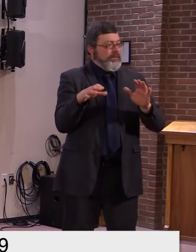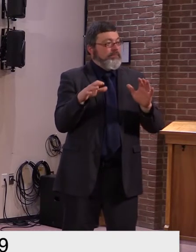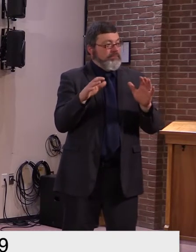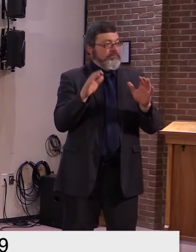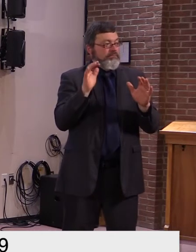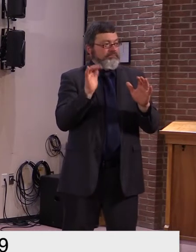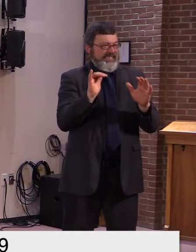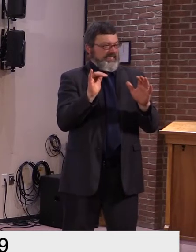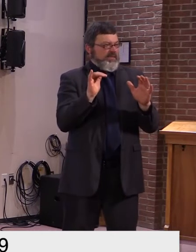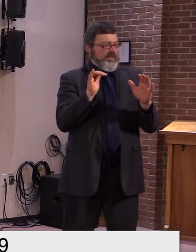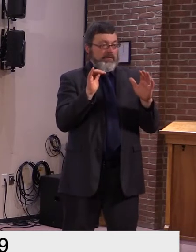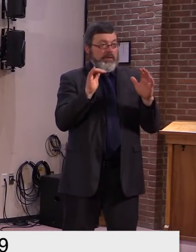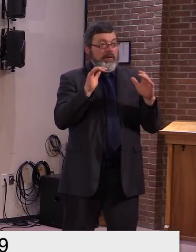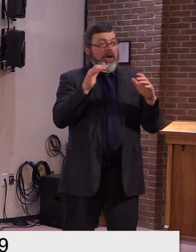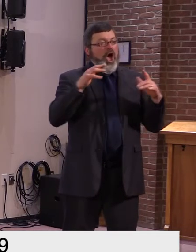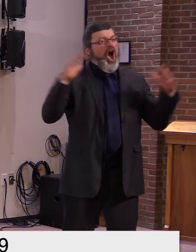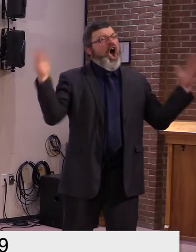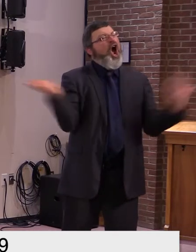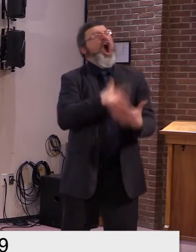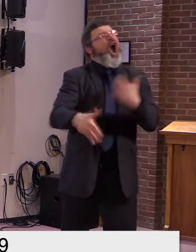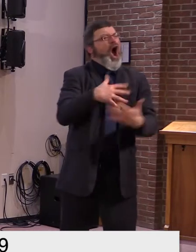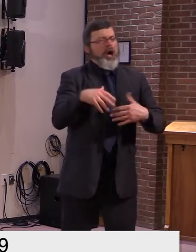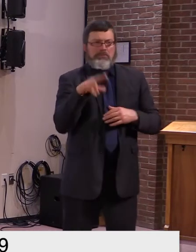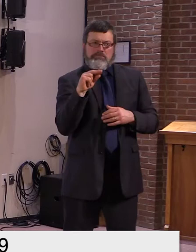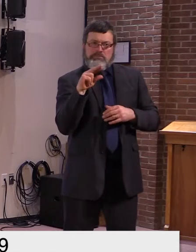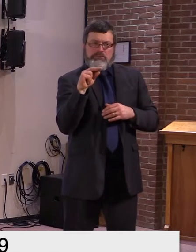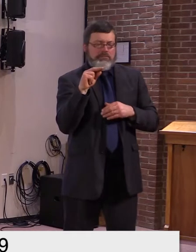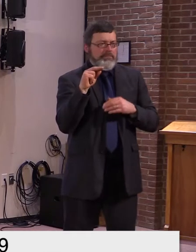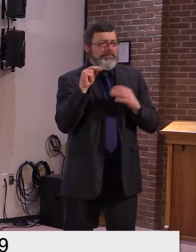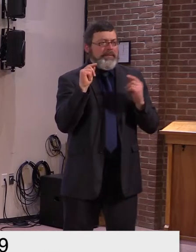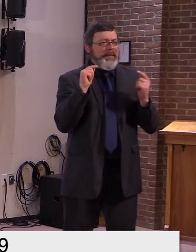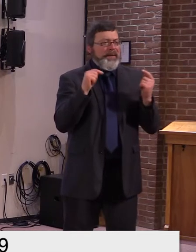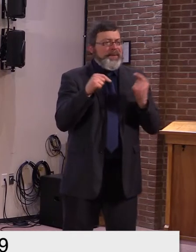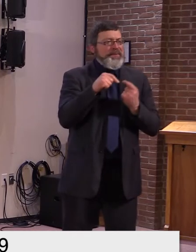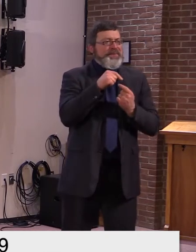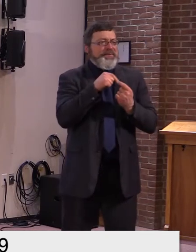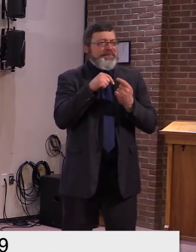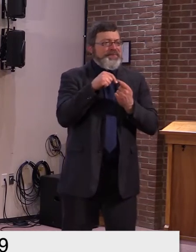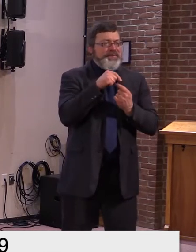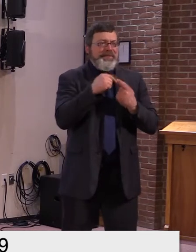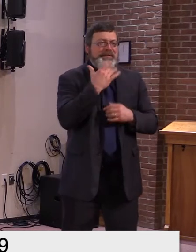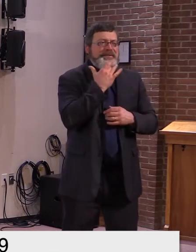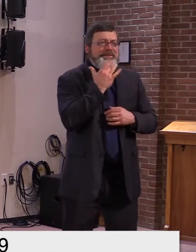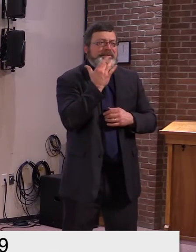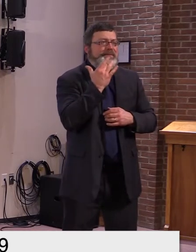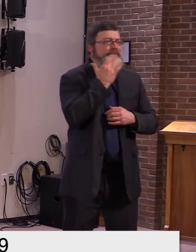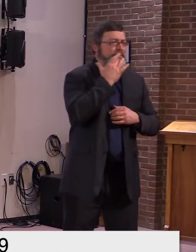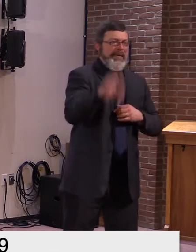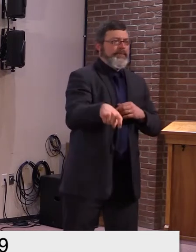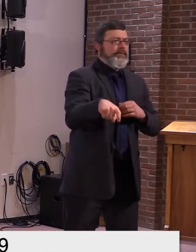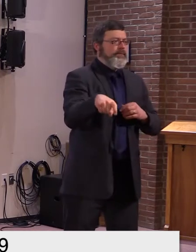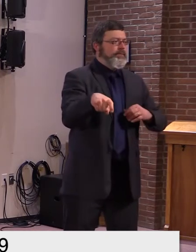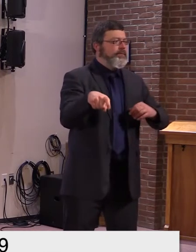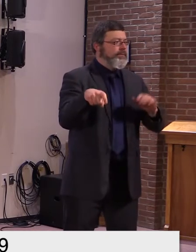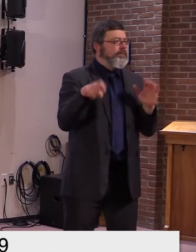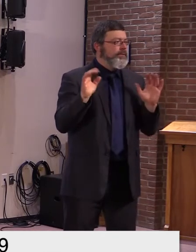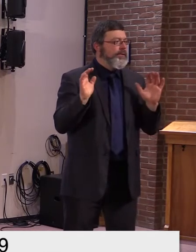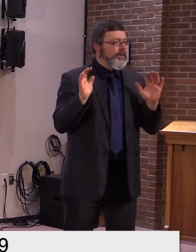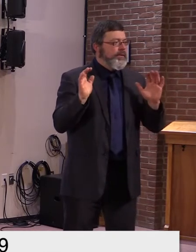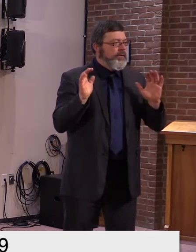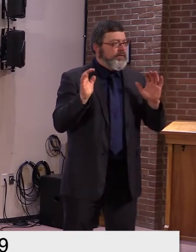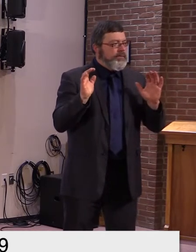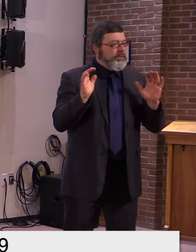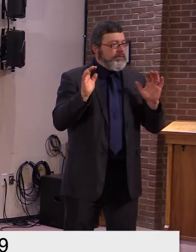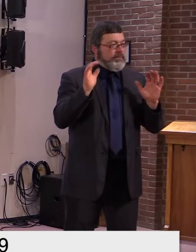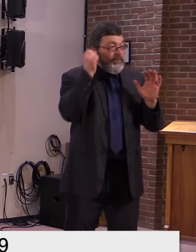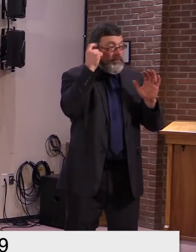yourself and others. However, given our virus case numbers have leveled out, and that the other